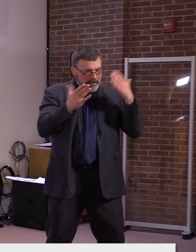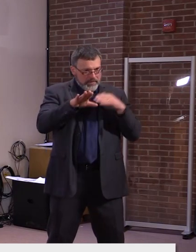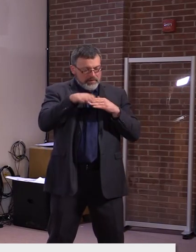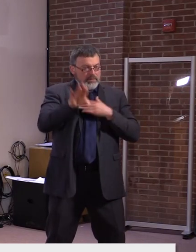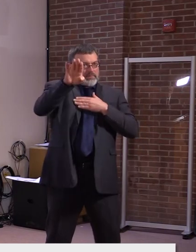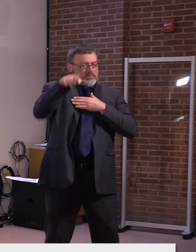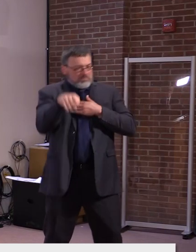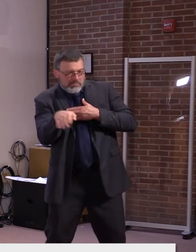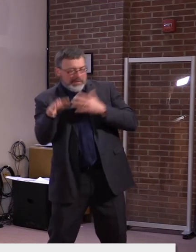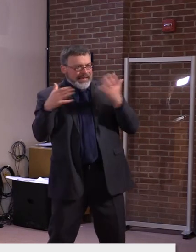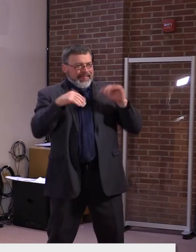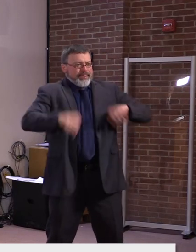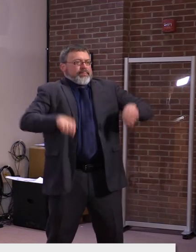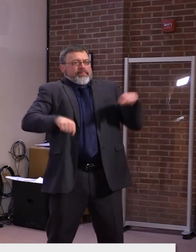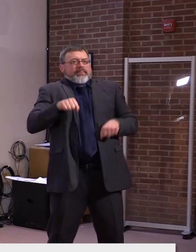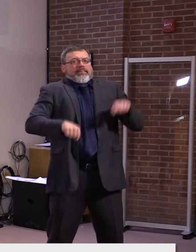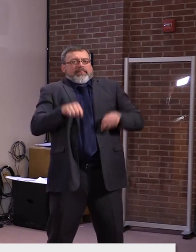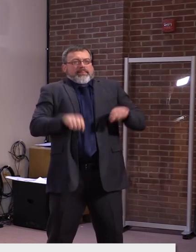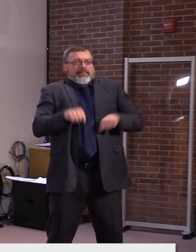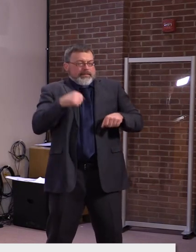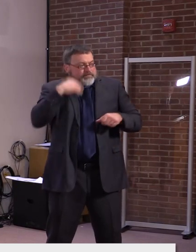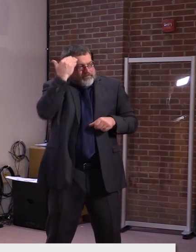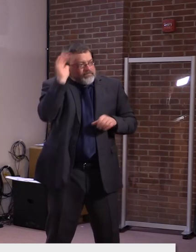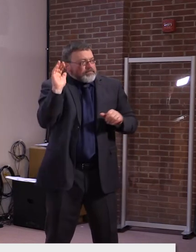of some more,